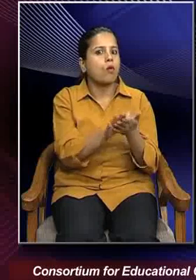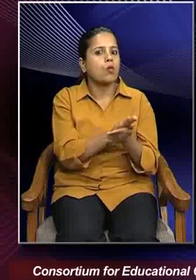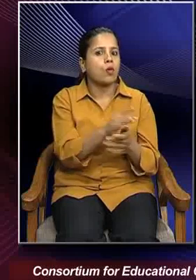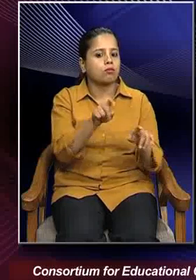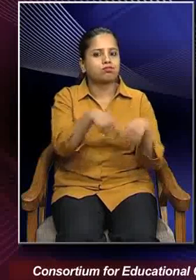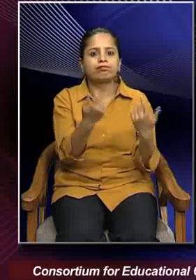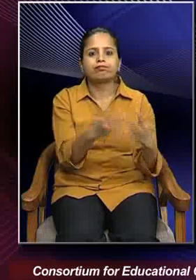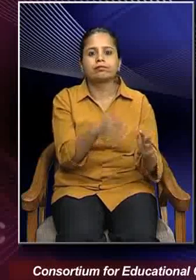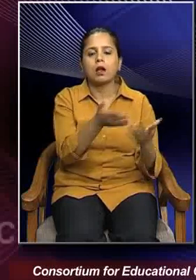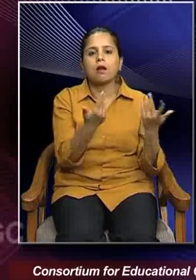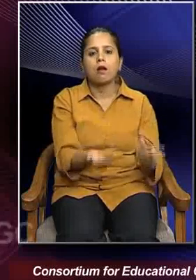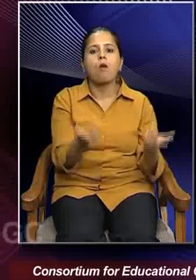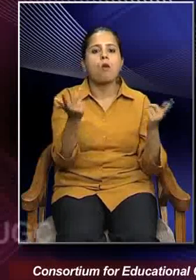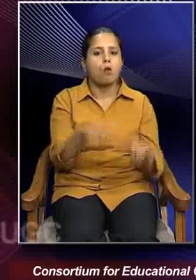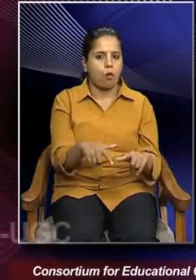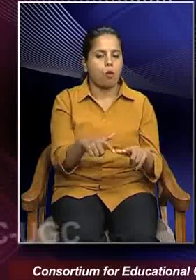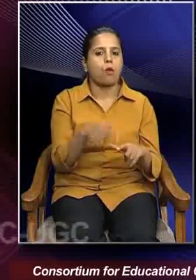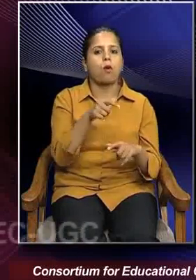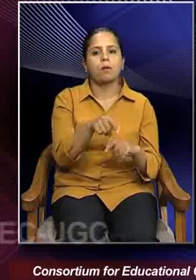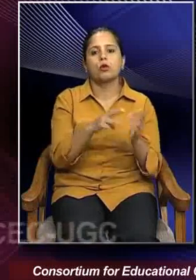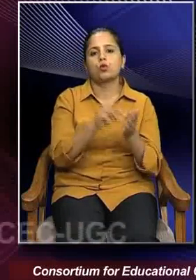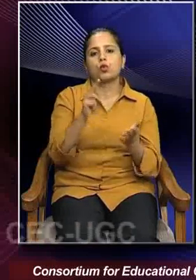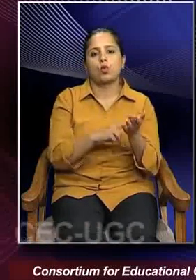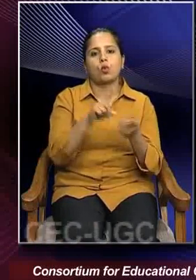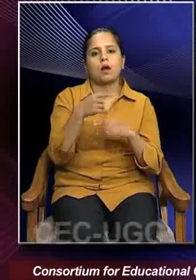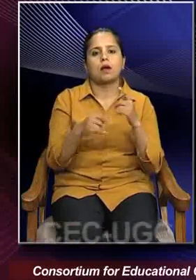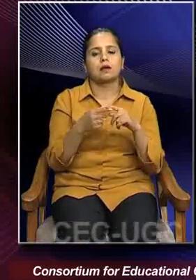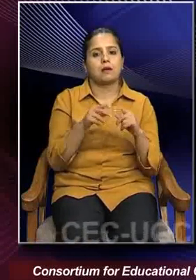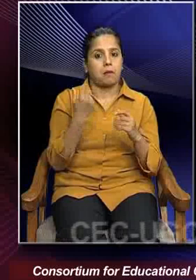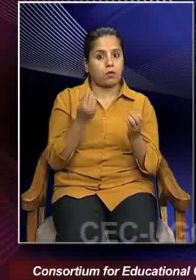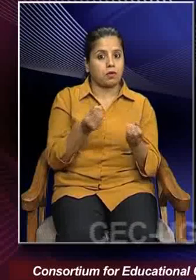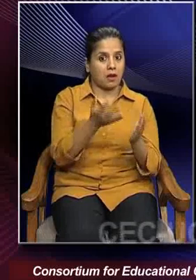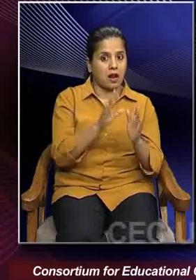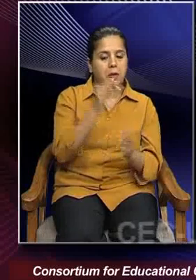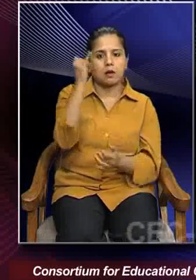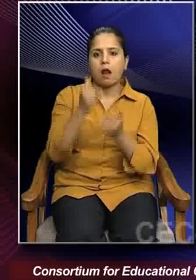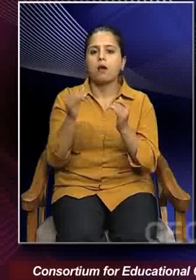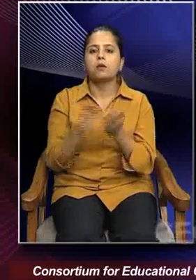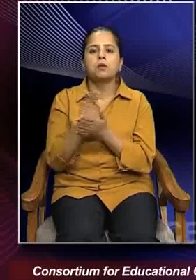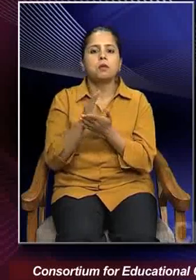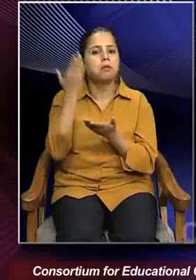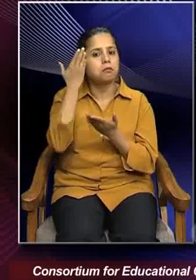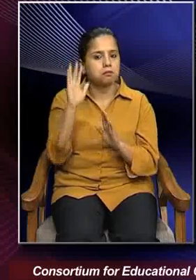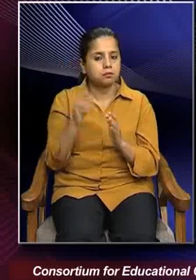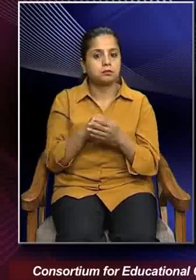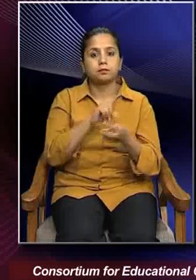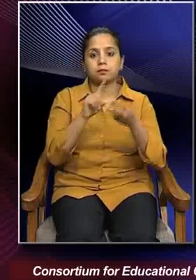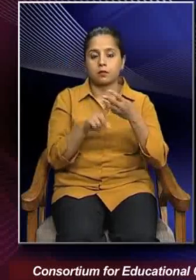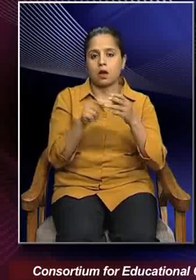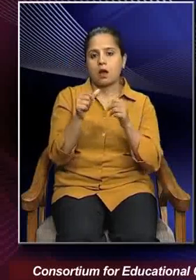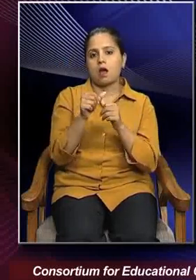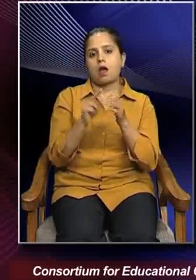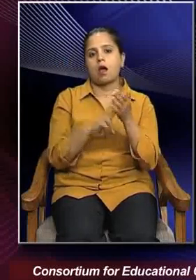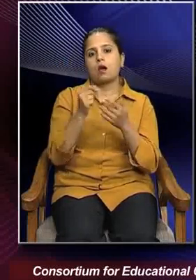its destruction. Hence, here the non-existence has a beginning but it has no end. The third is the anonya abhav,